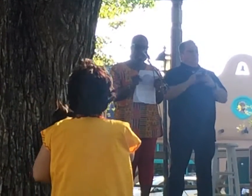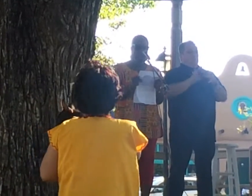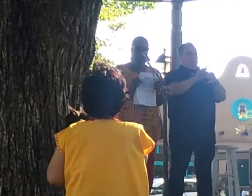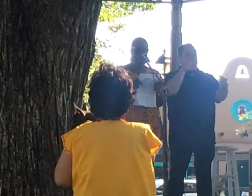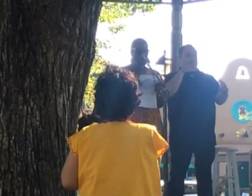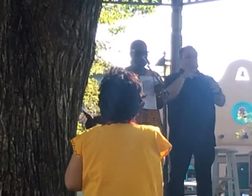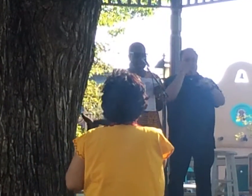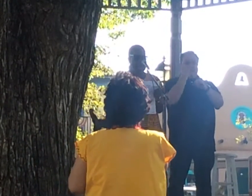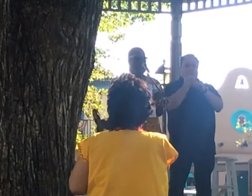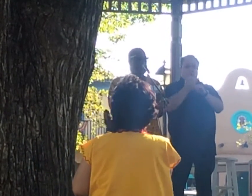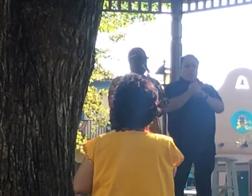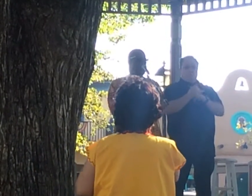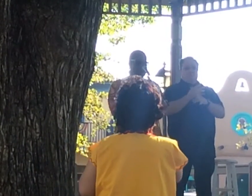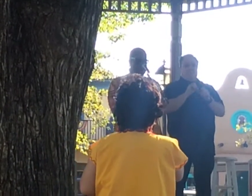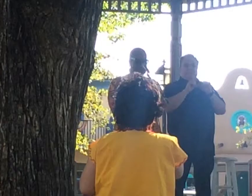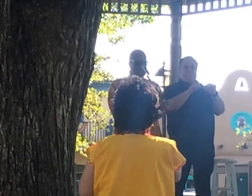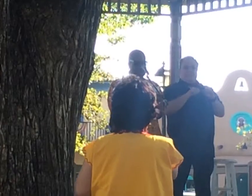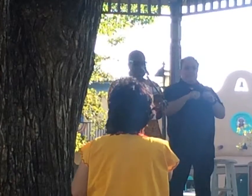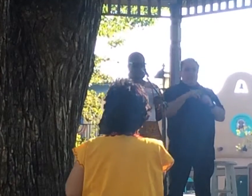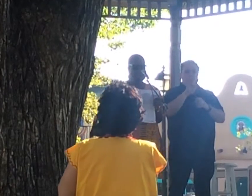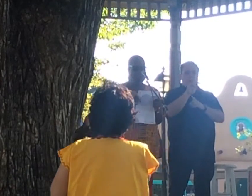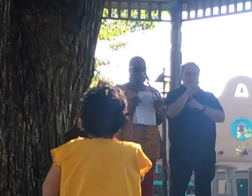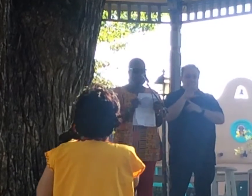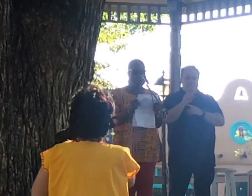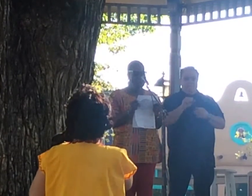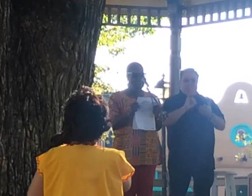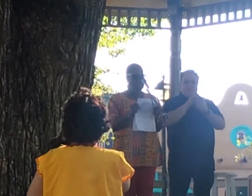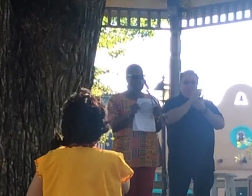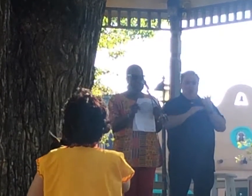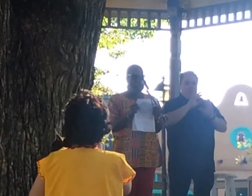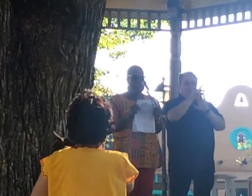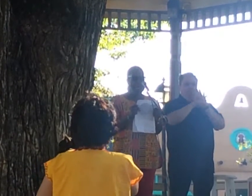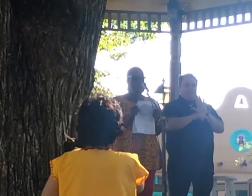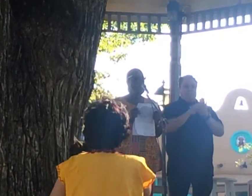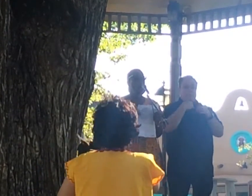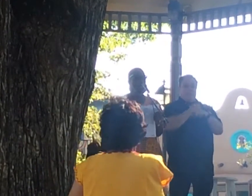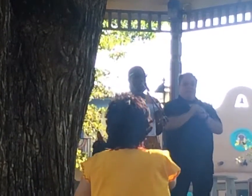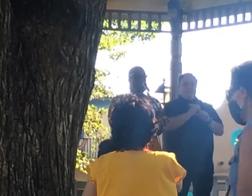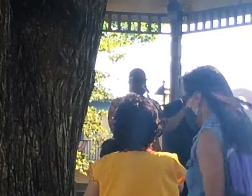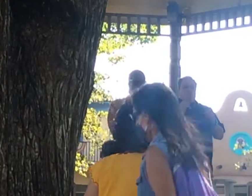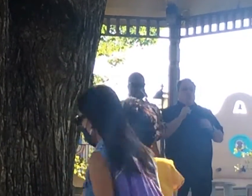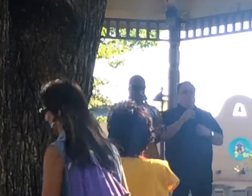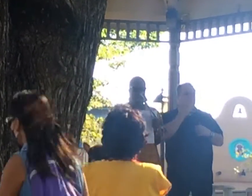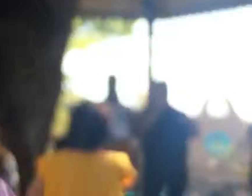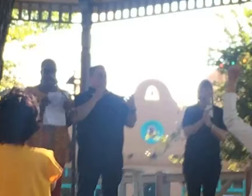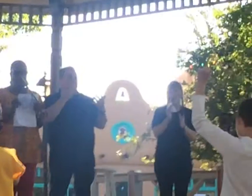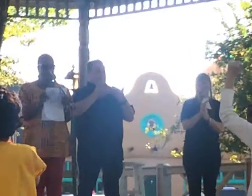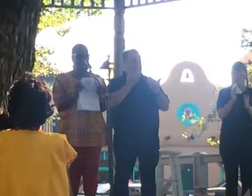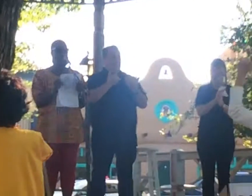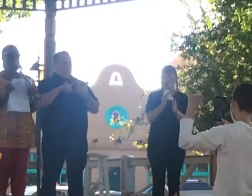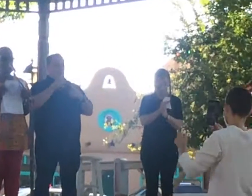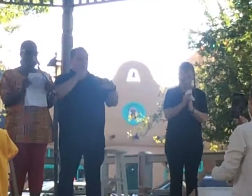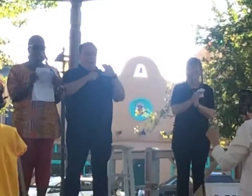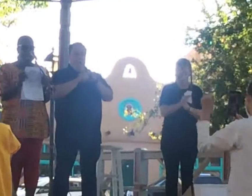dismantle institutional and systemic racism that is part of the policies that make it so convenient to hide